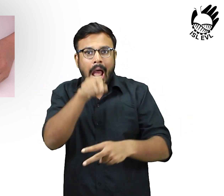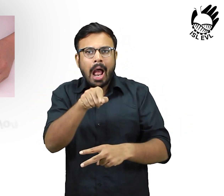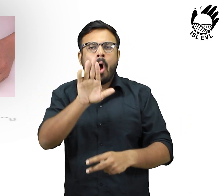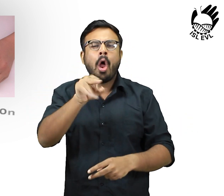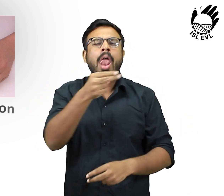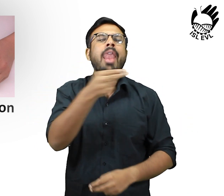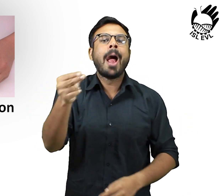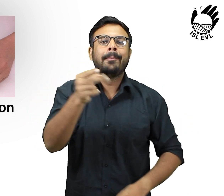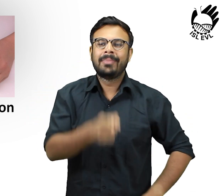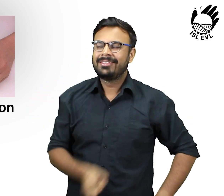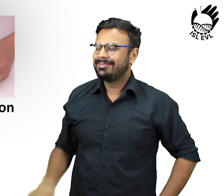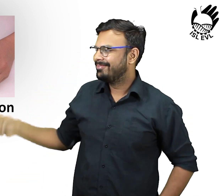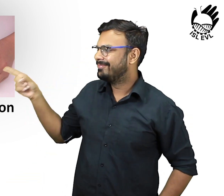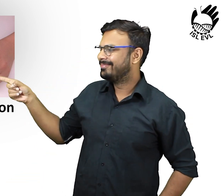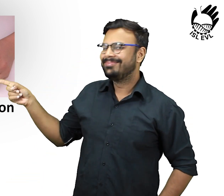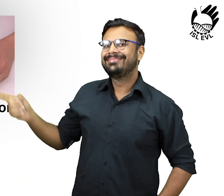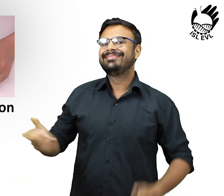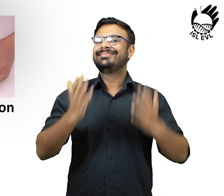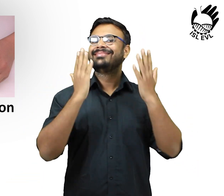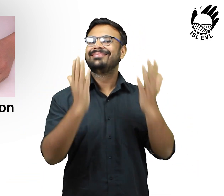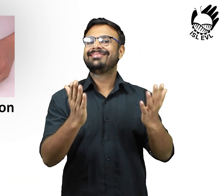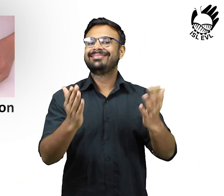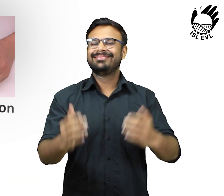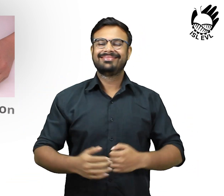This is called the formation of a saturated solution.